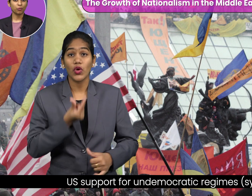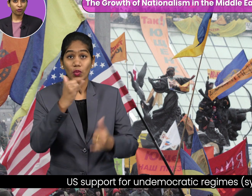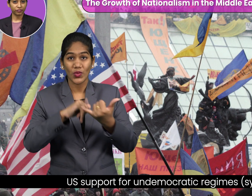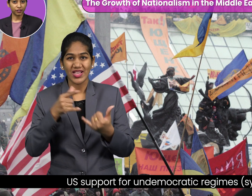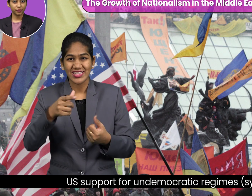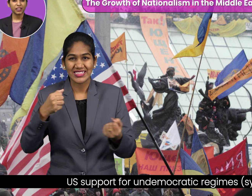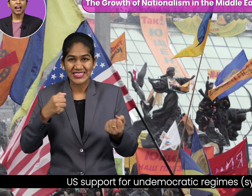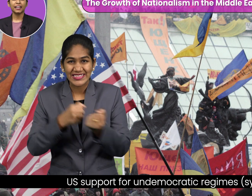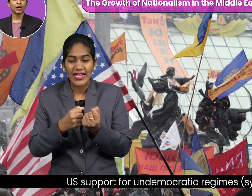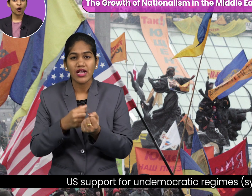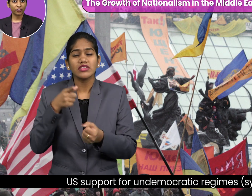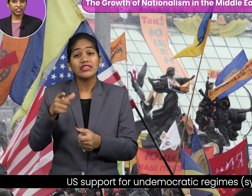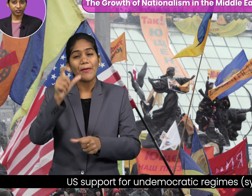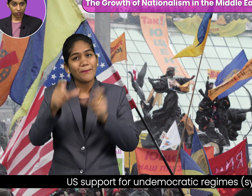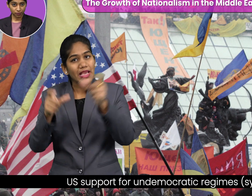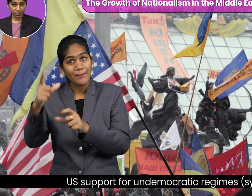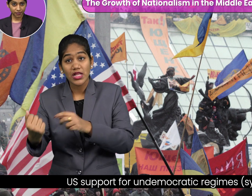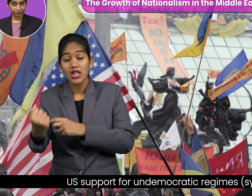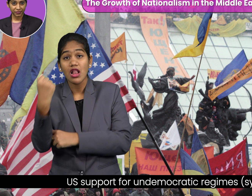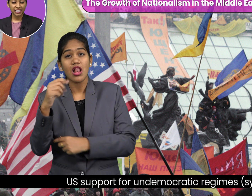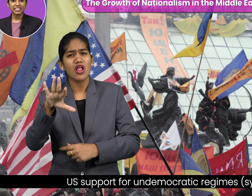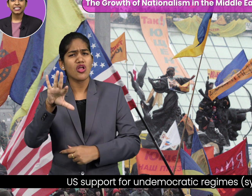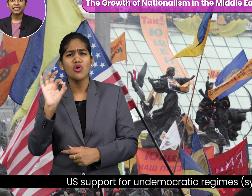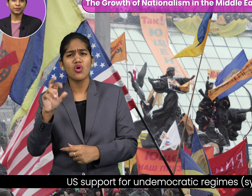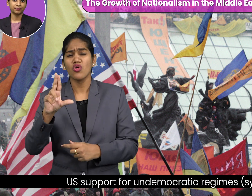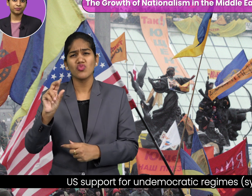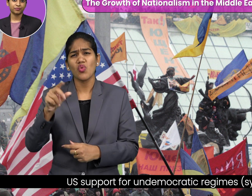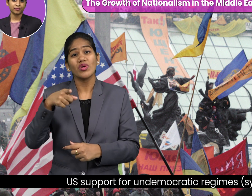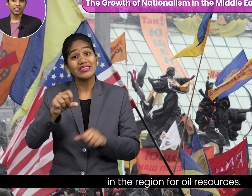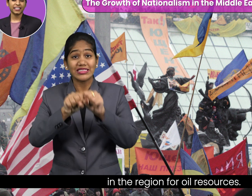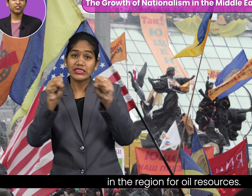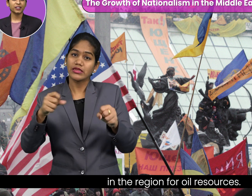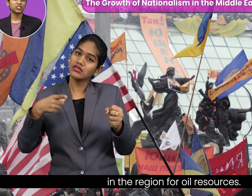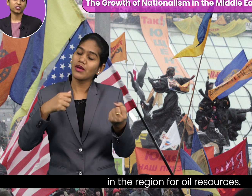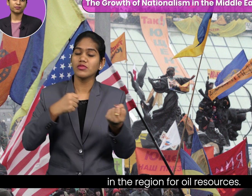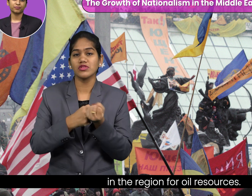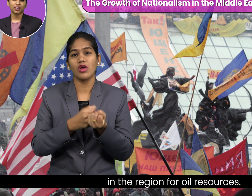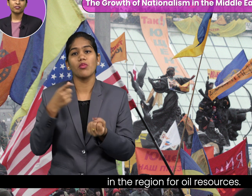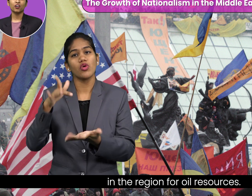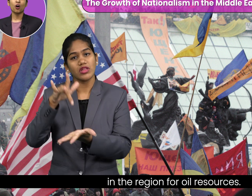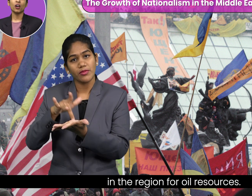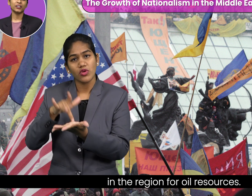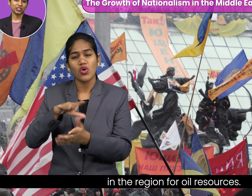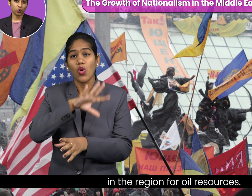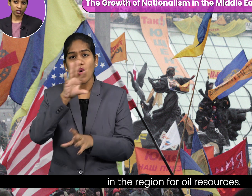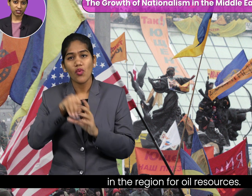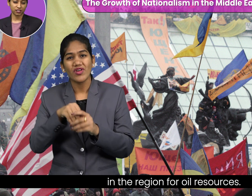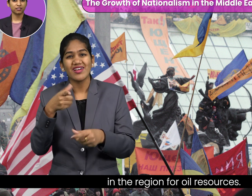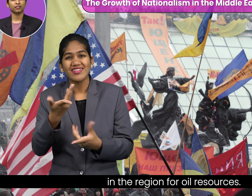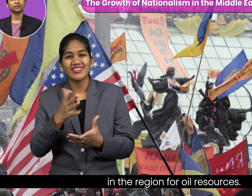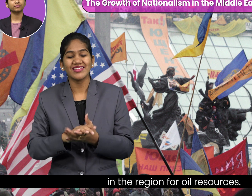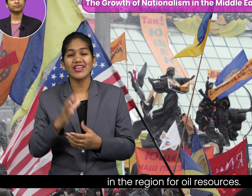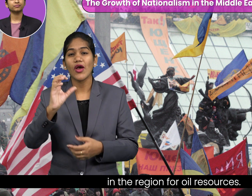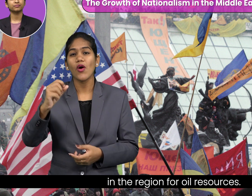US support for undemocratic regimes system in the region for oil